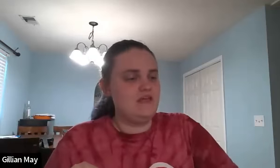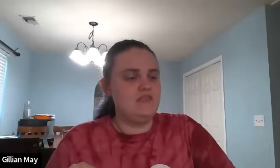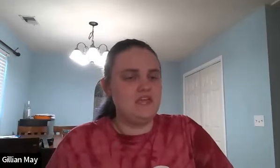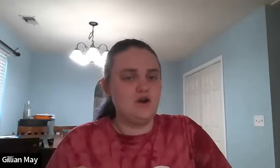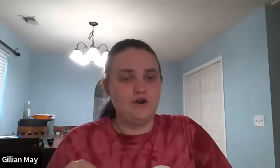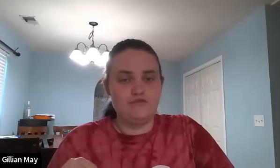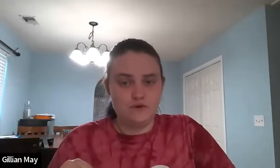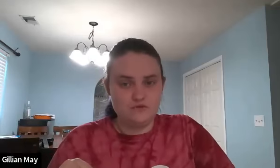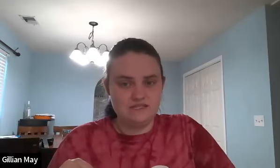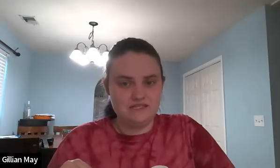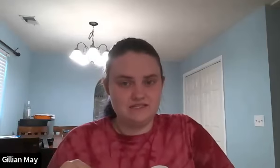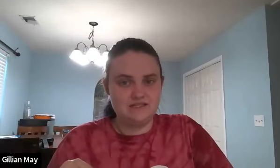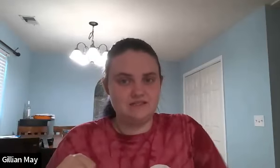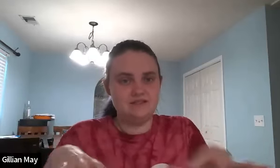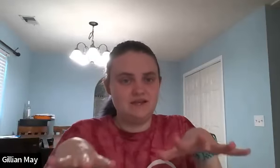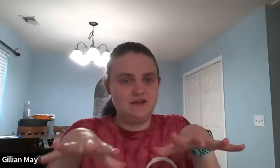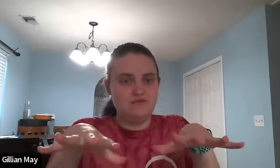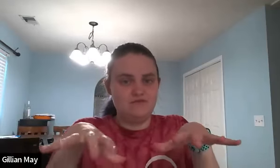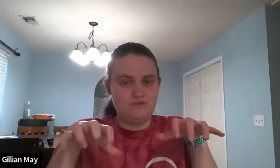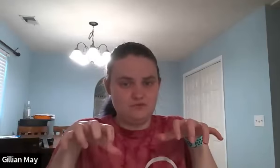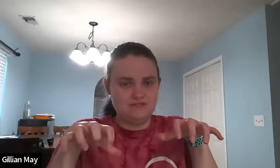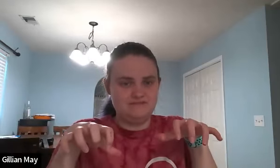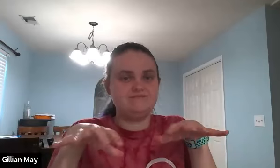And then our frozen. Frozen.